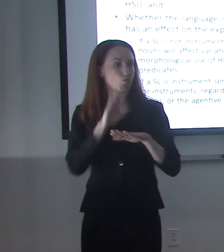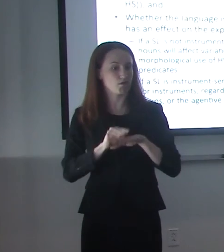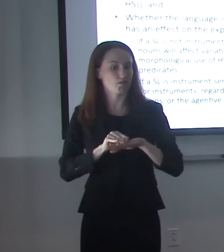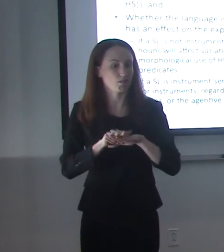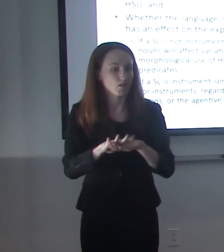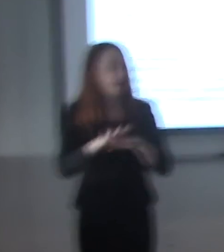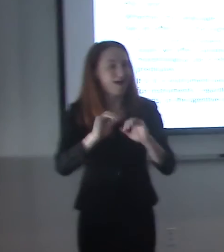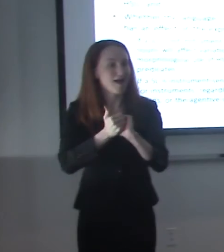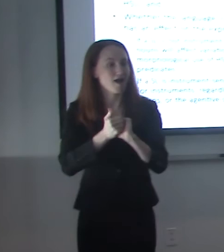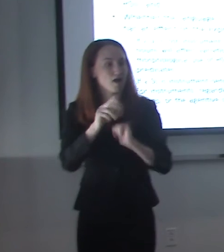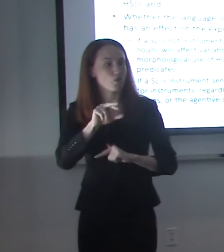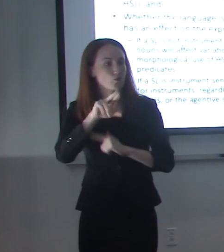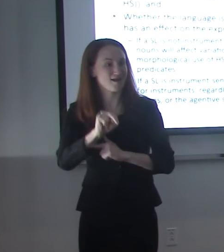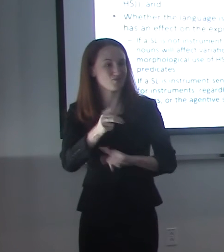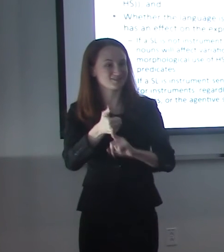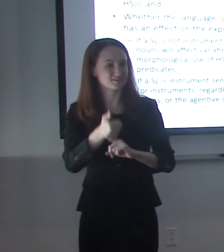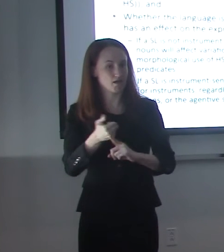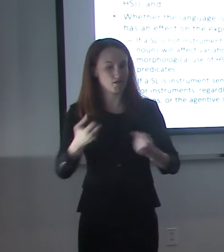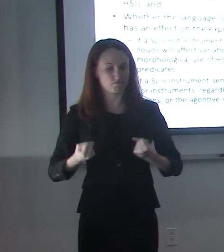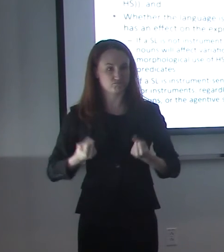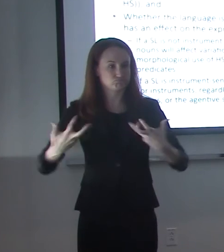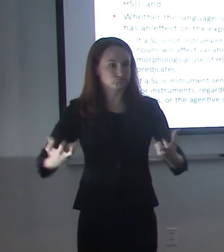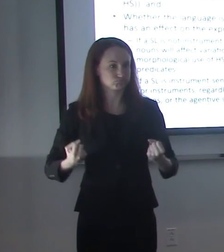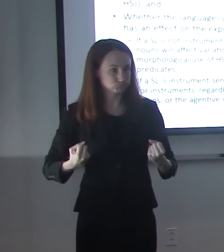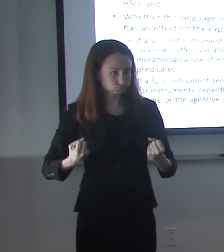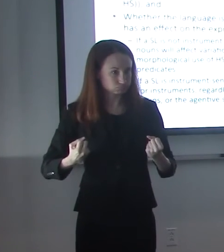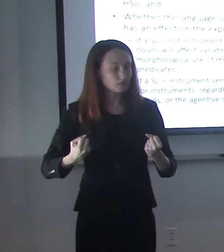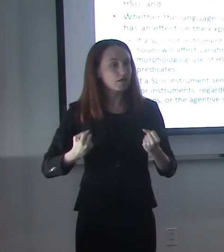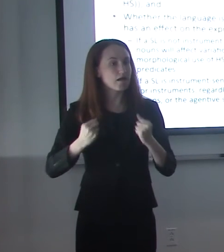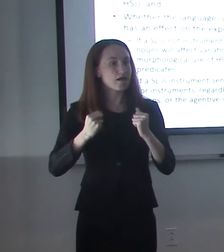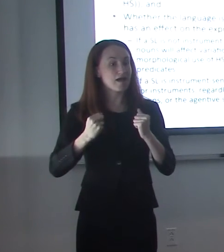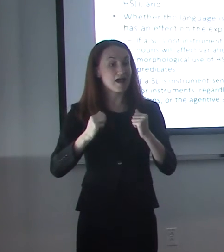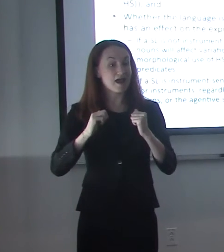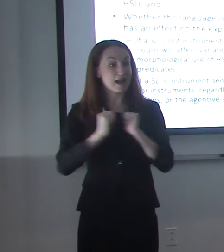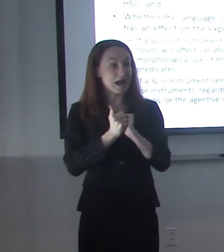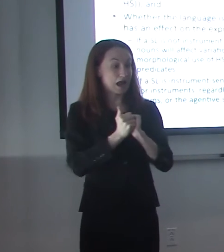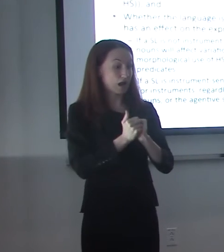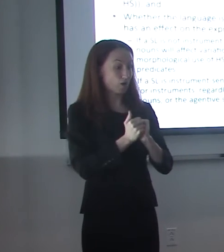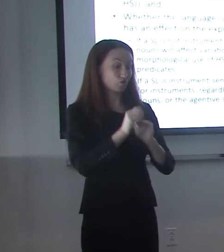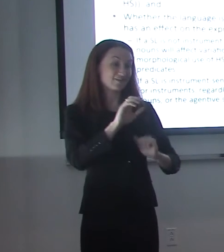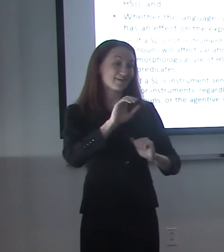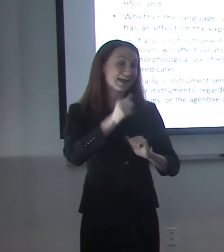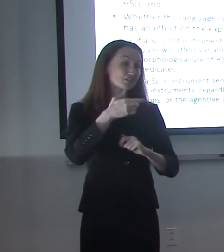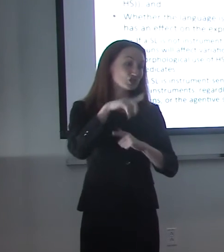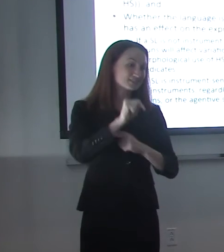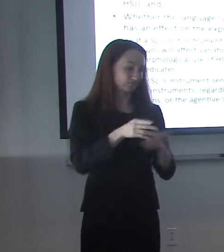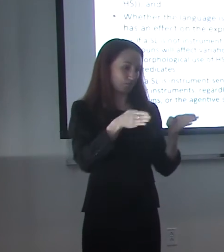these nouns are produced ultimately, and the way that agentives are produced as well.